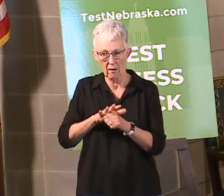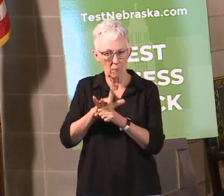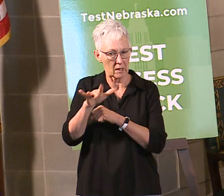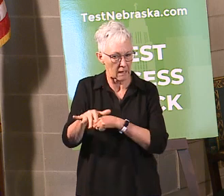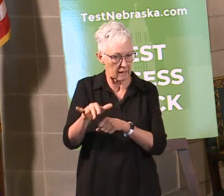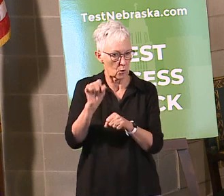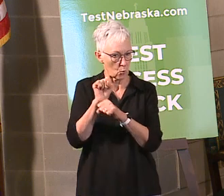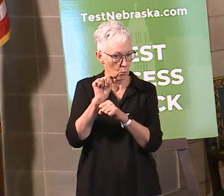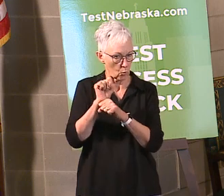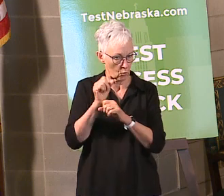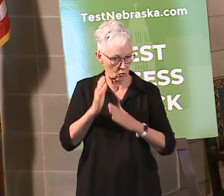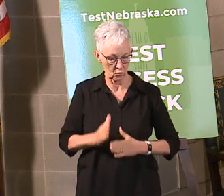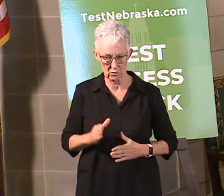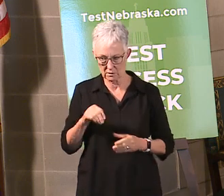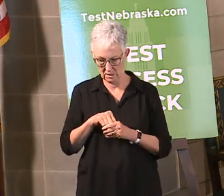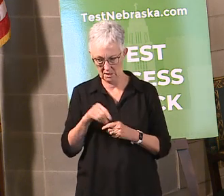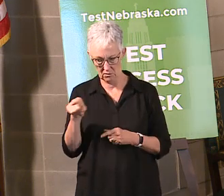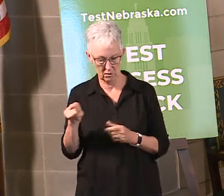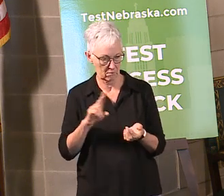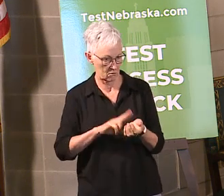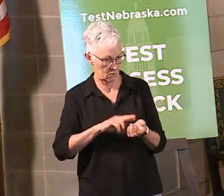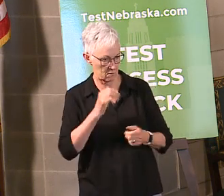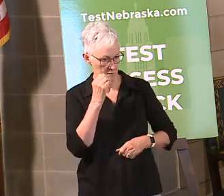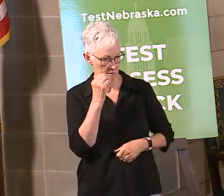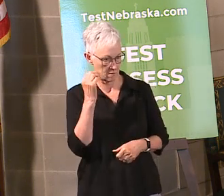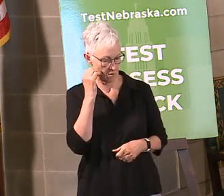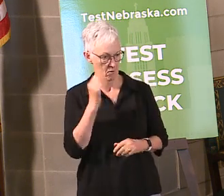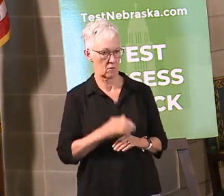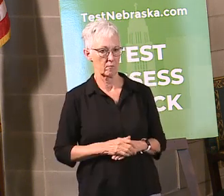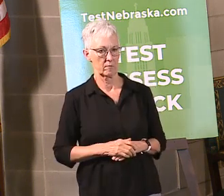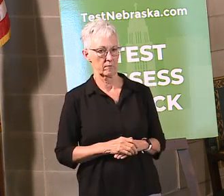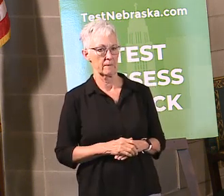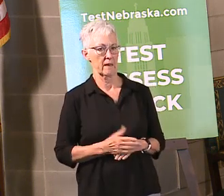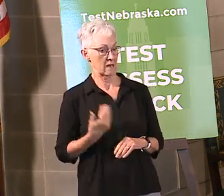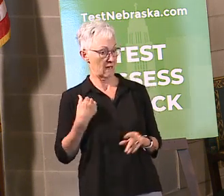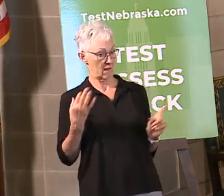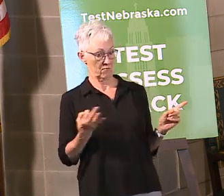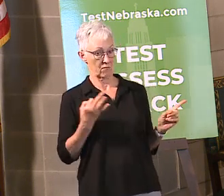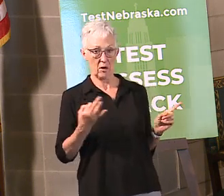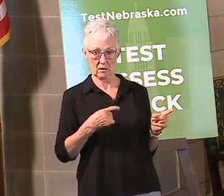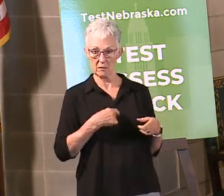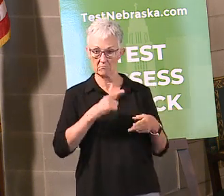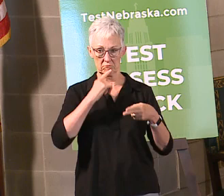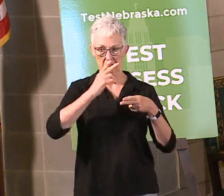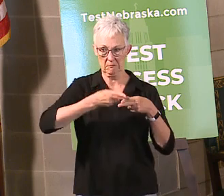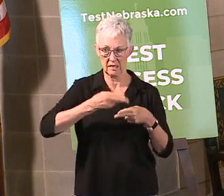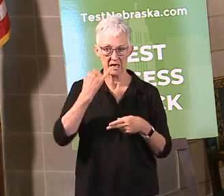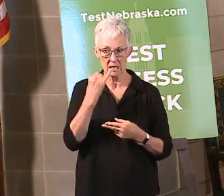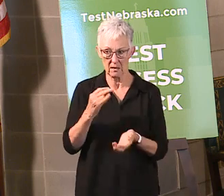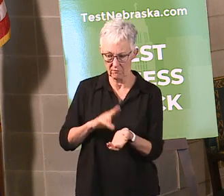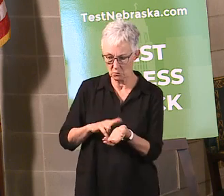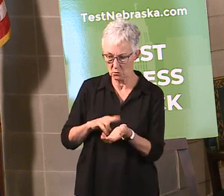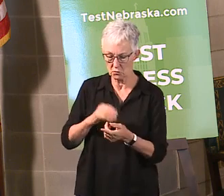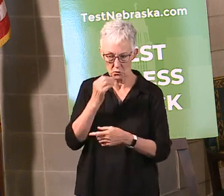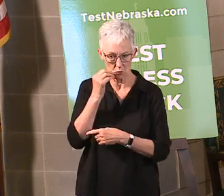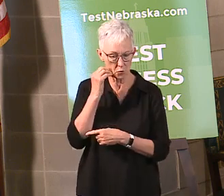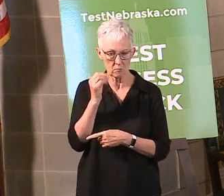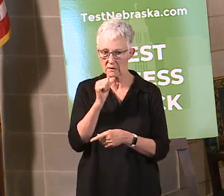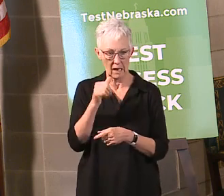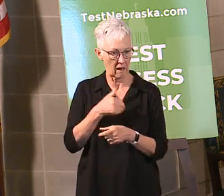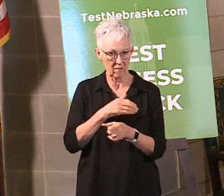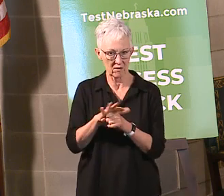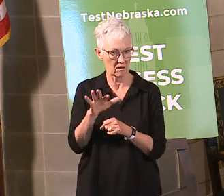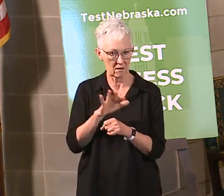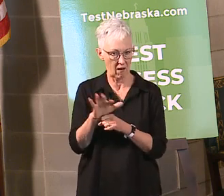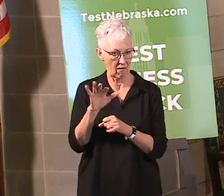the staffing was not going to be adequate to continue to provide that care, that's when we would move people out of that facility. And then, of course, we also announced on Friday